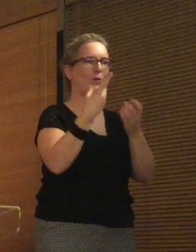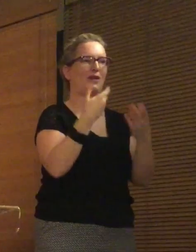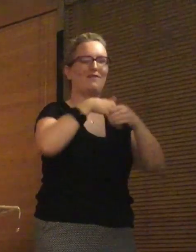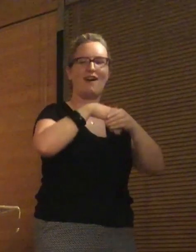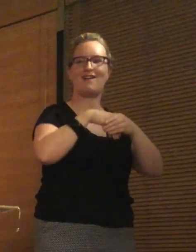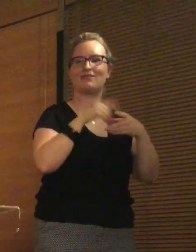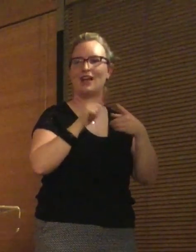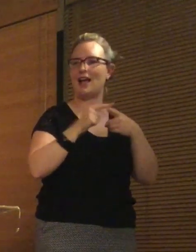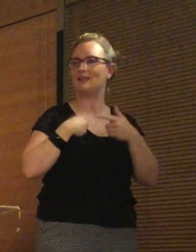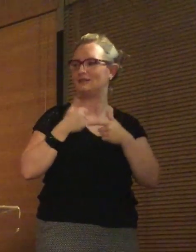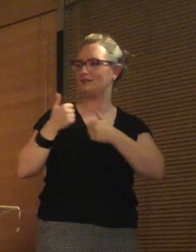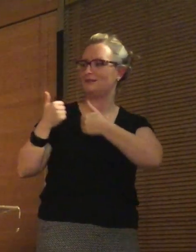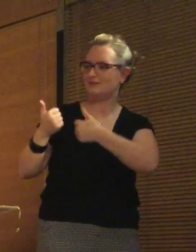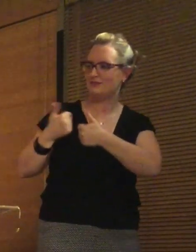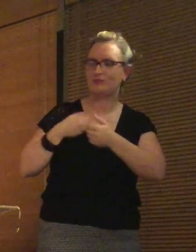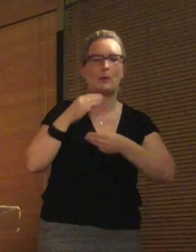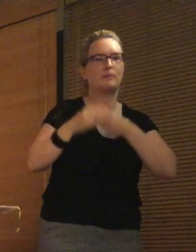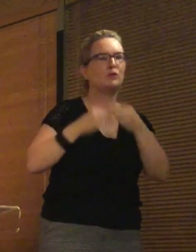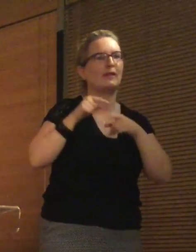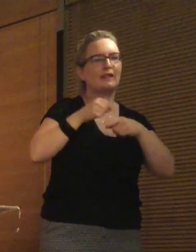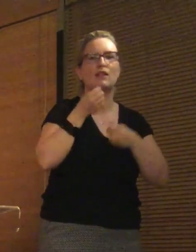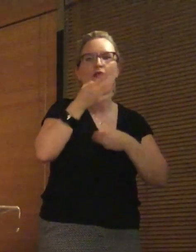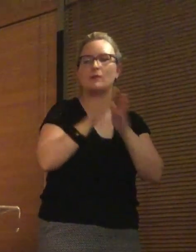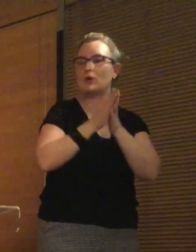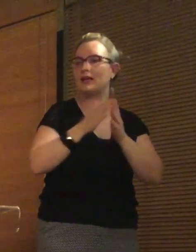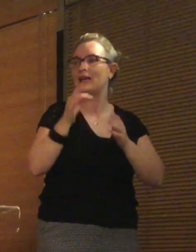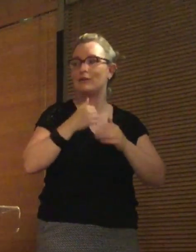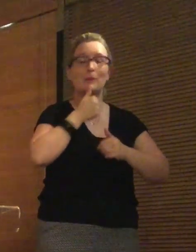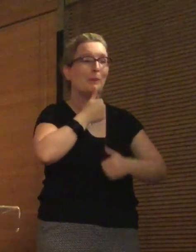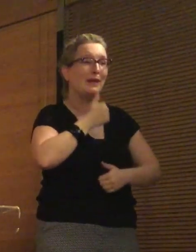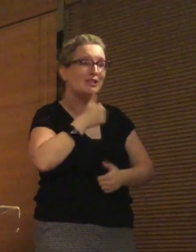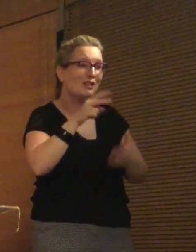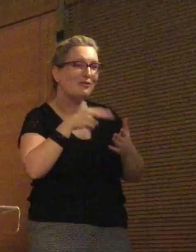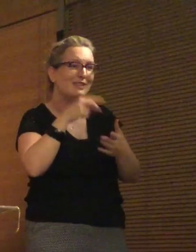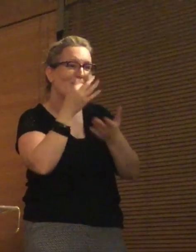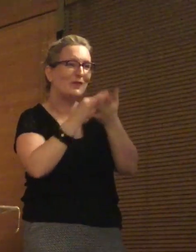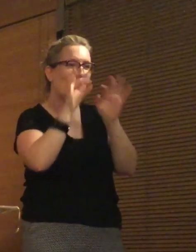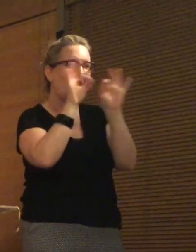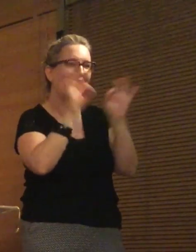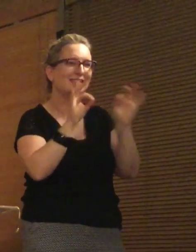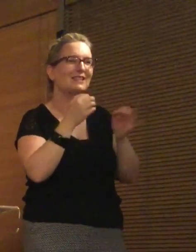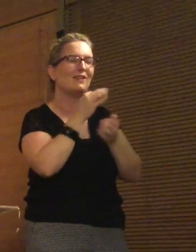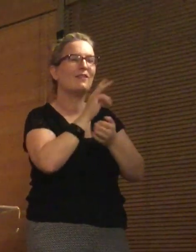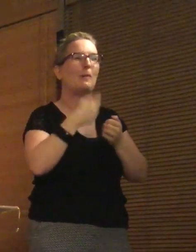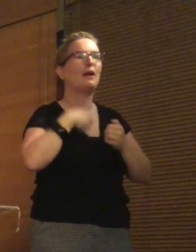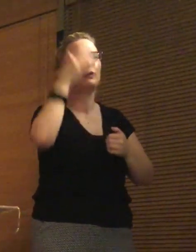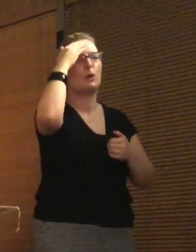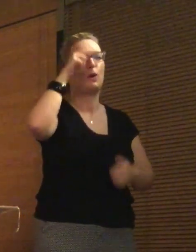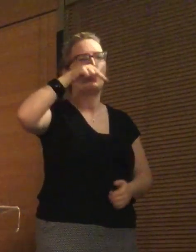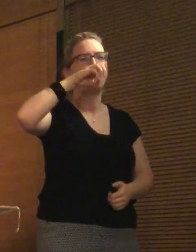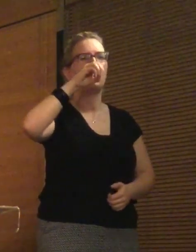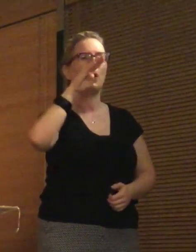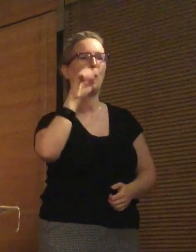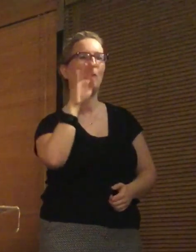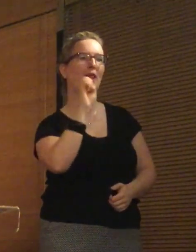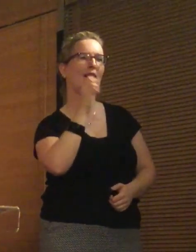and for the production of this lovely book. If you have patience, I'll read a few lines from the noble call that